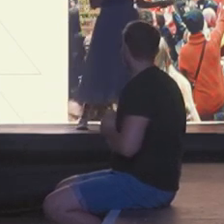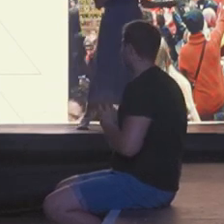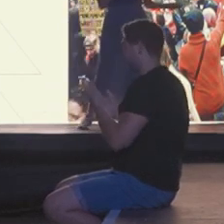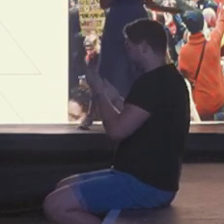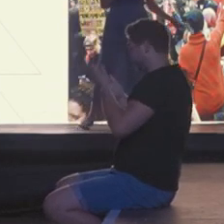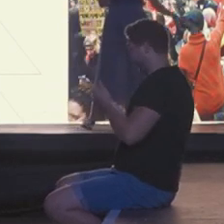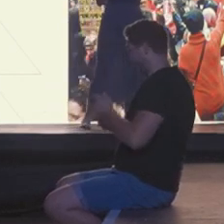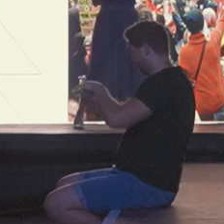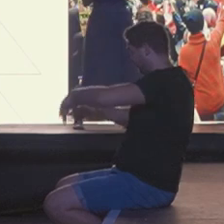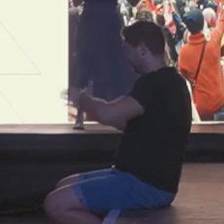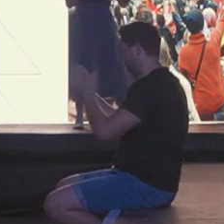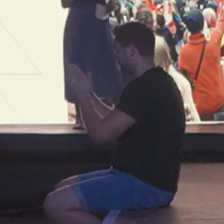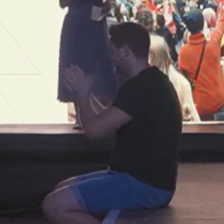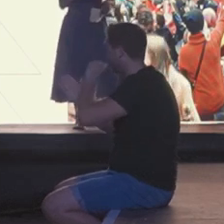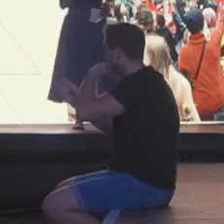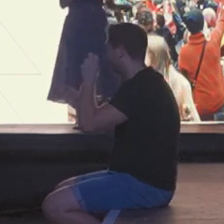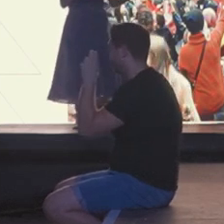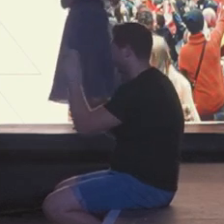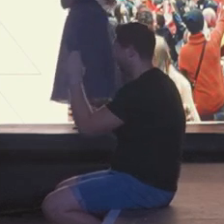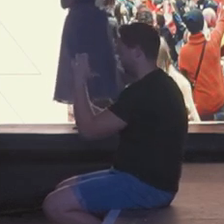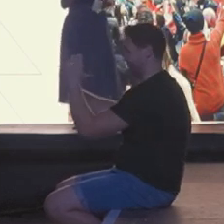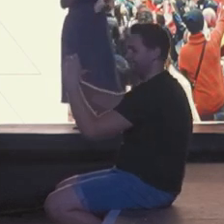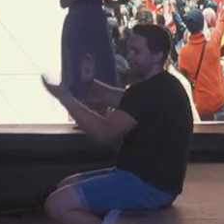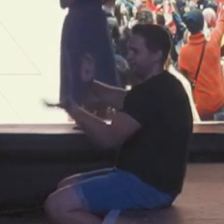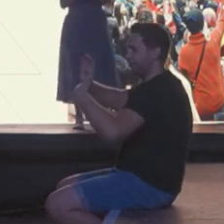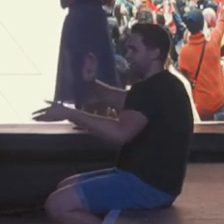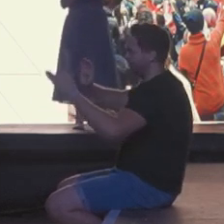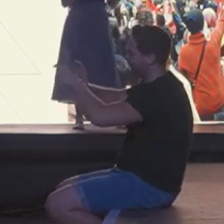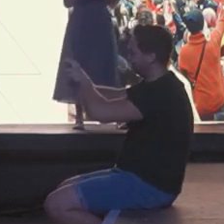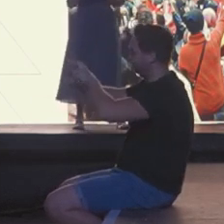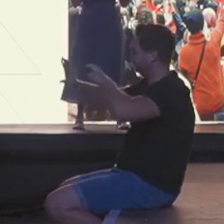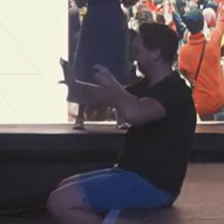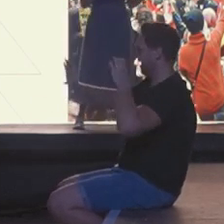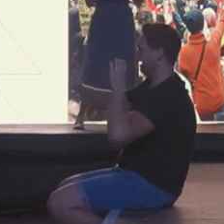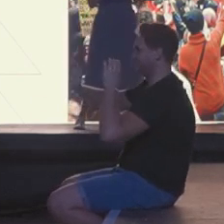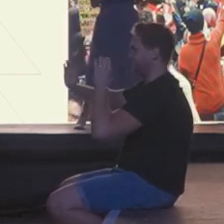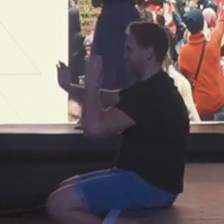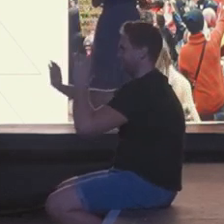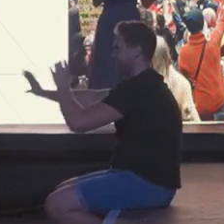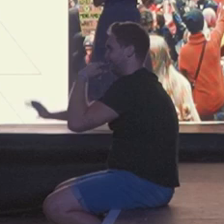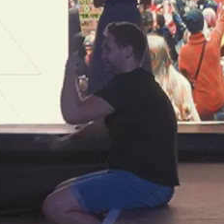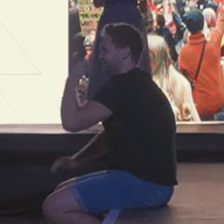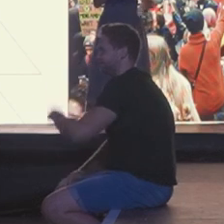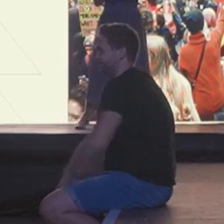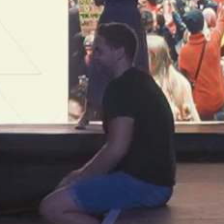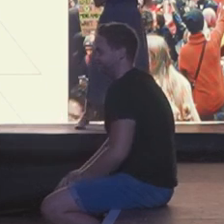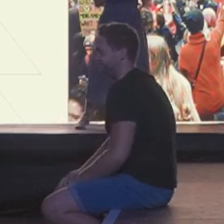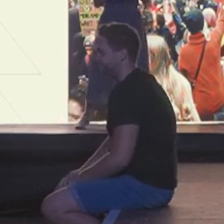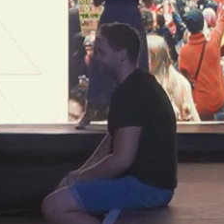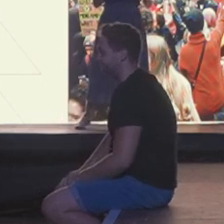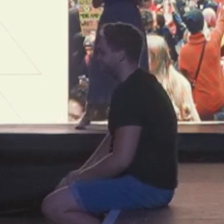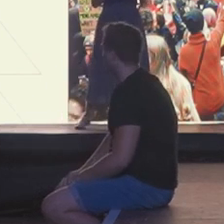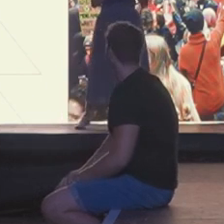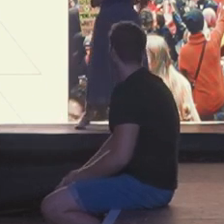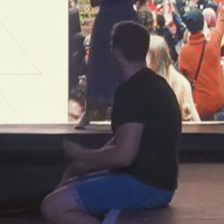from Vegan Camp Out. We want as many of you in there as possible joining us to say enough is enough. We know that